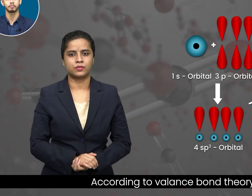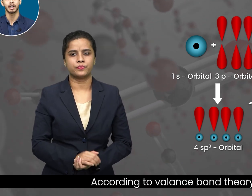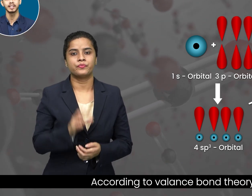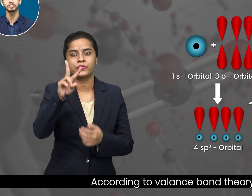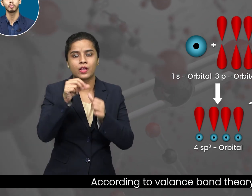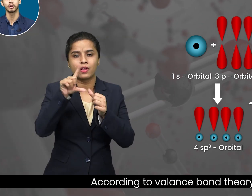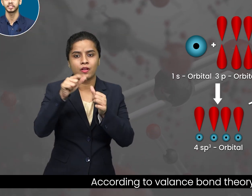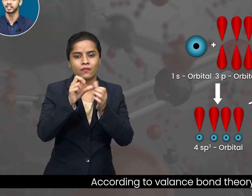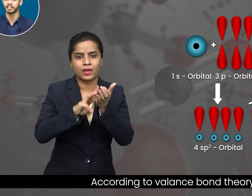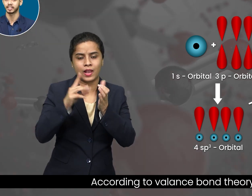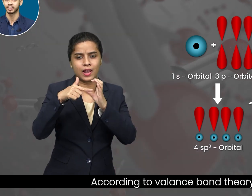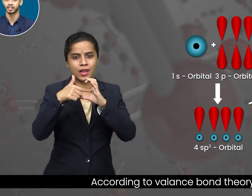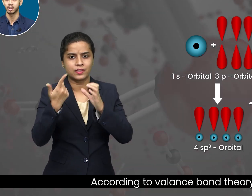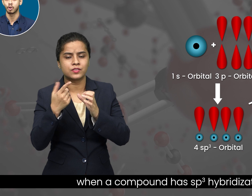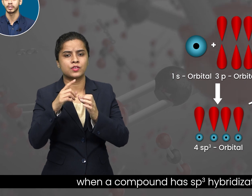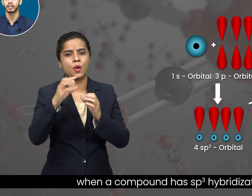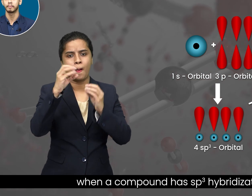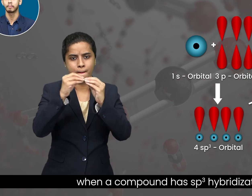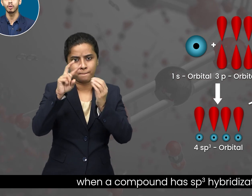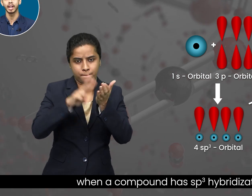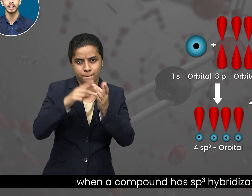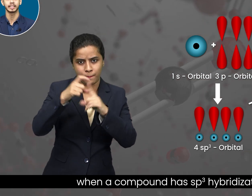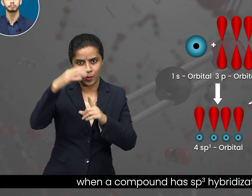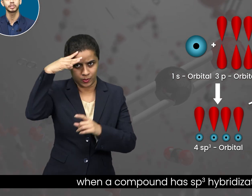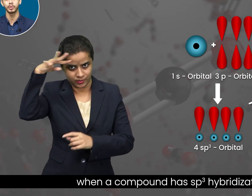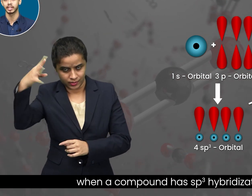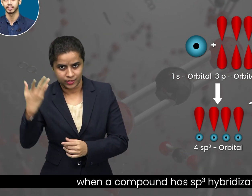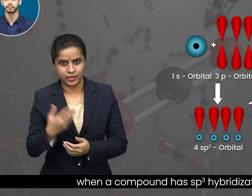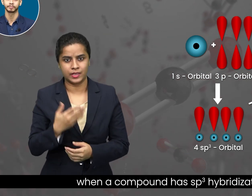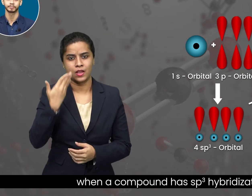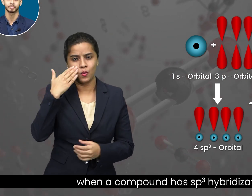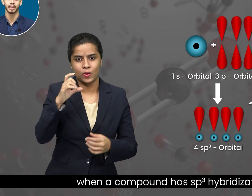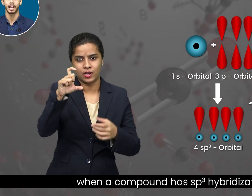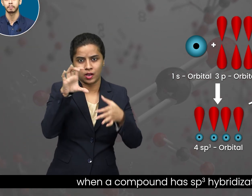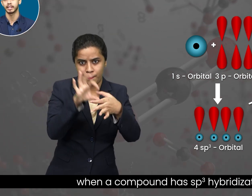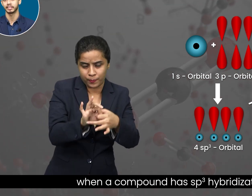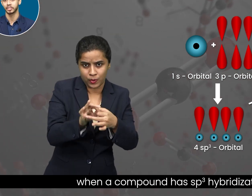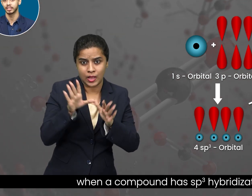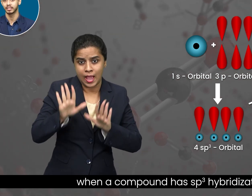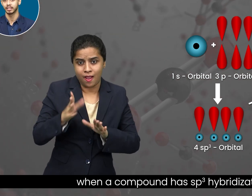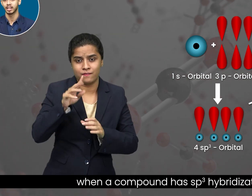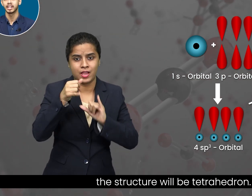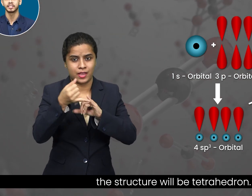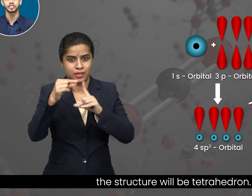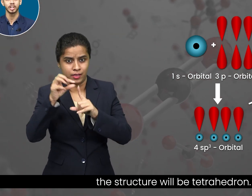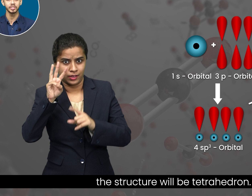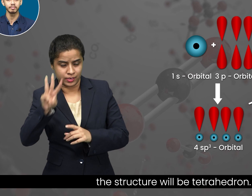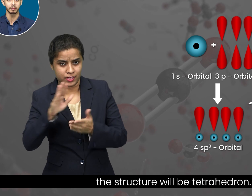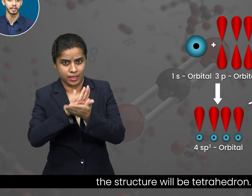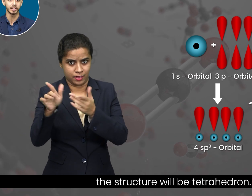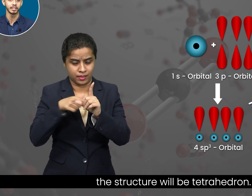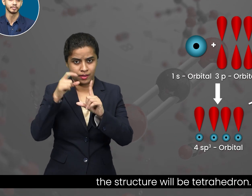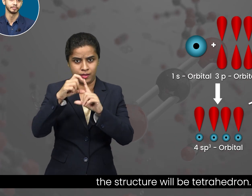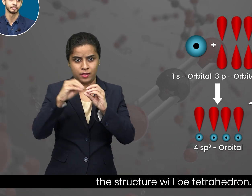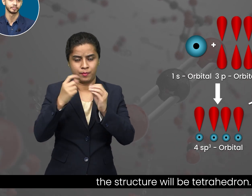According to valence bond theory, when a compound has sp3 hybridization, the structure